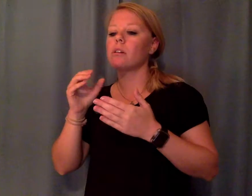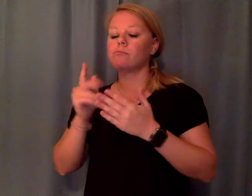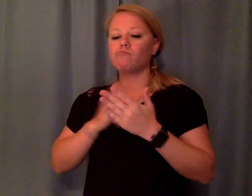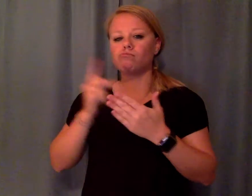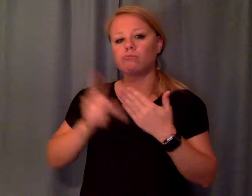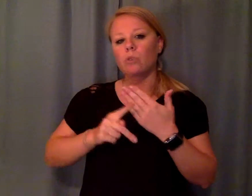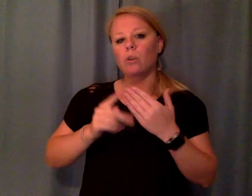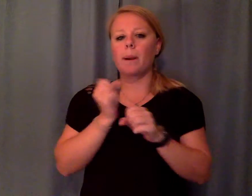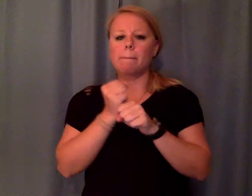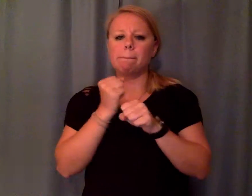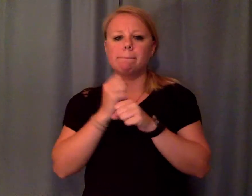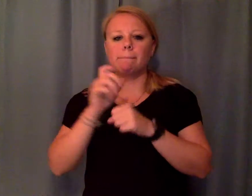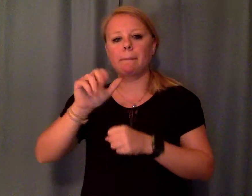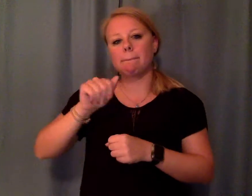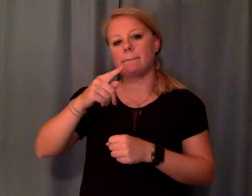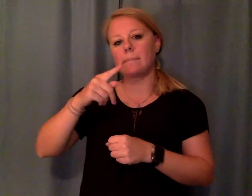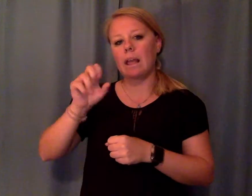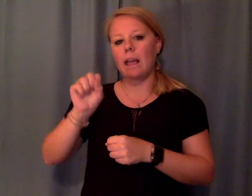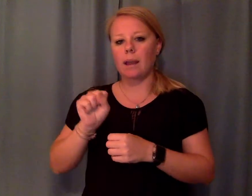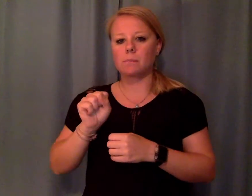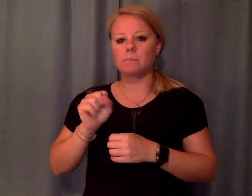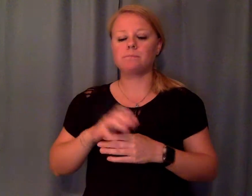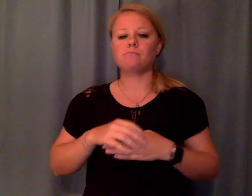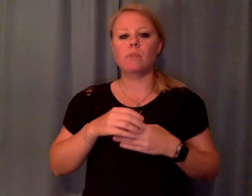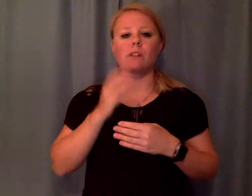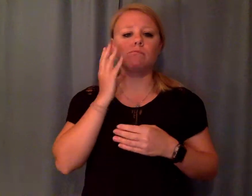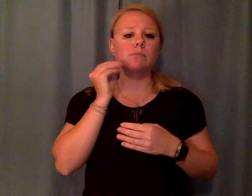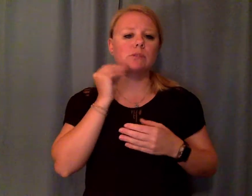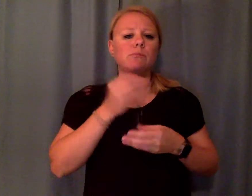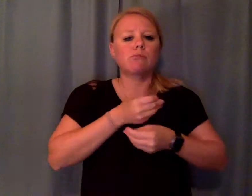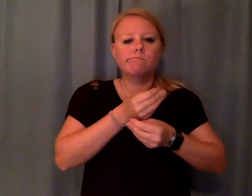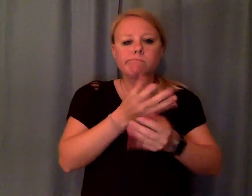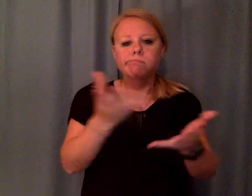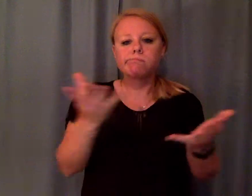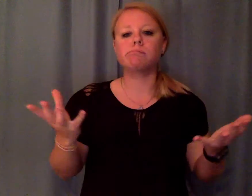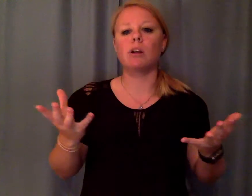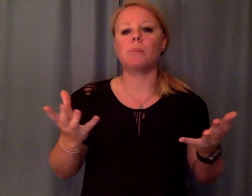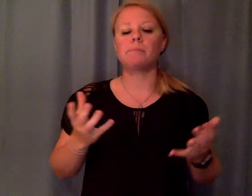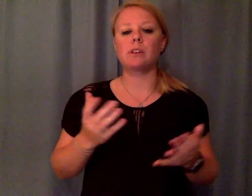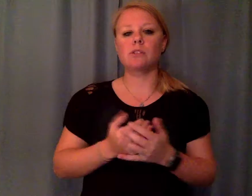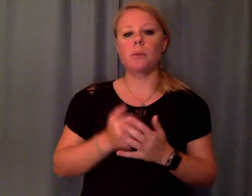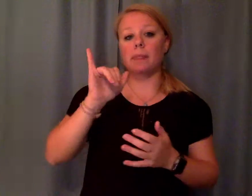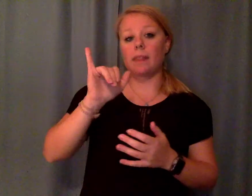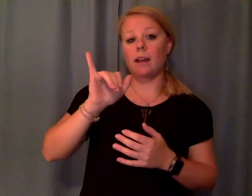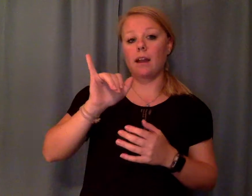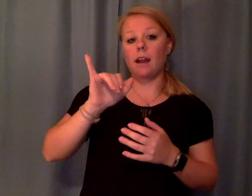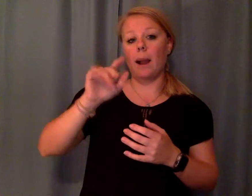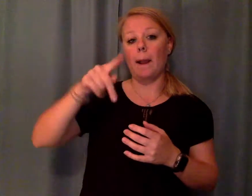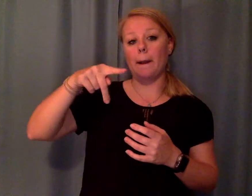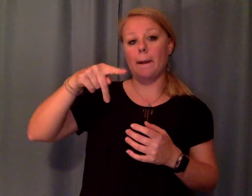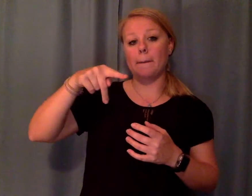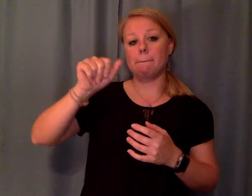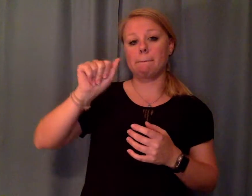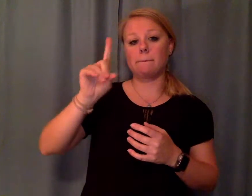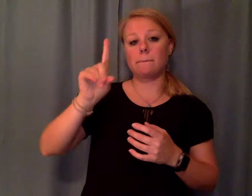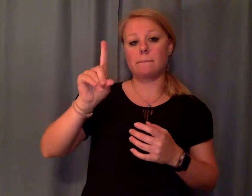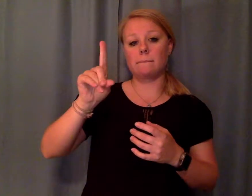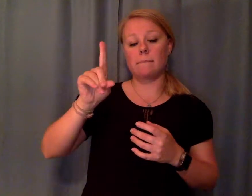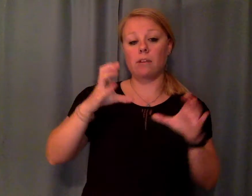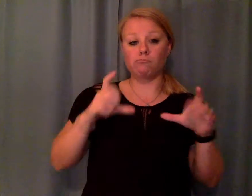others. There's these programs called the iPad Pilot Program, and some districts have them. I'm